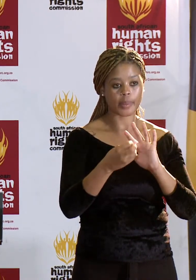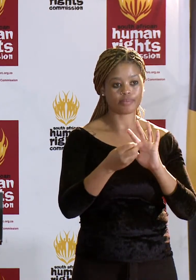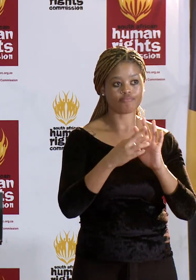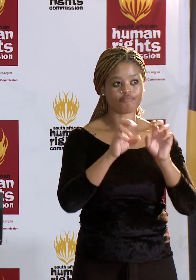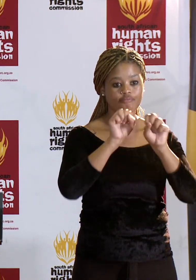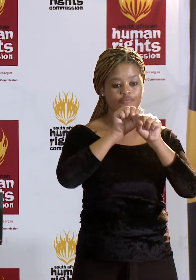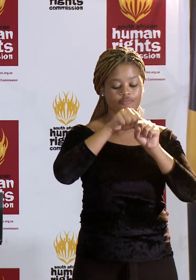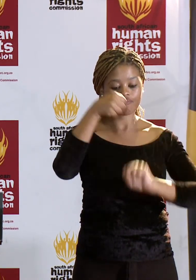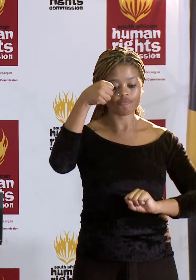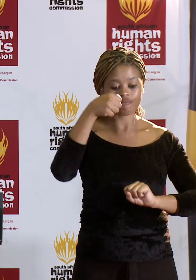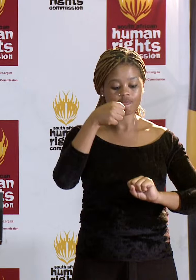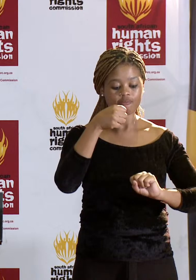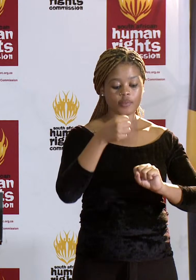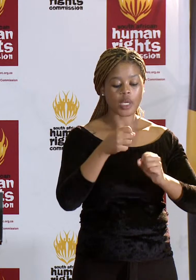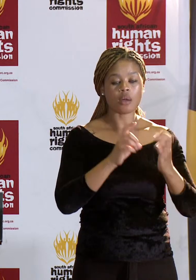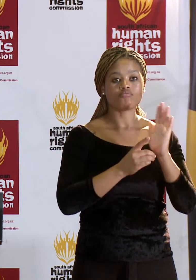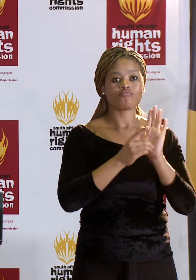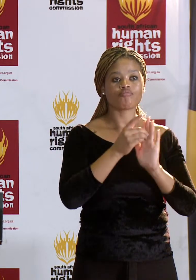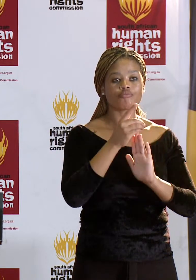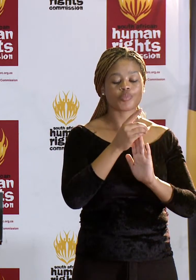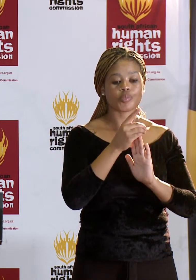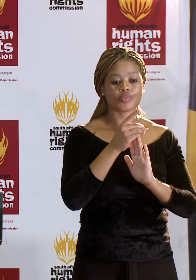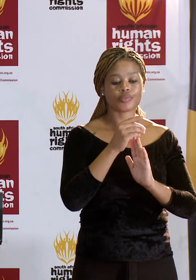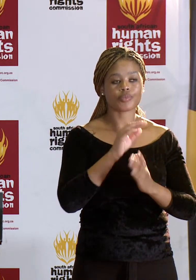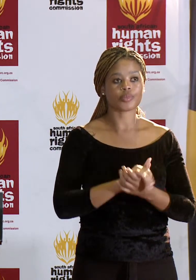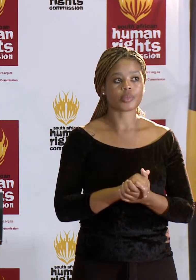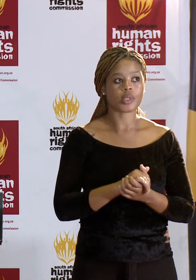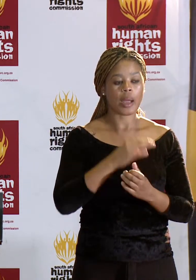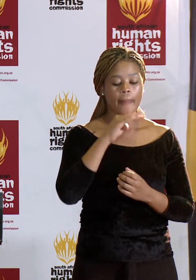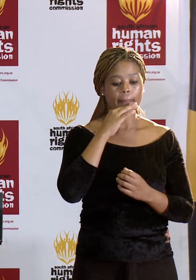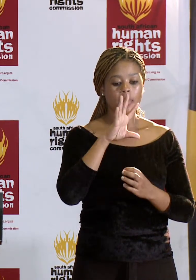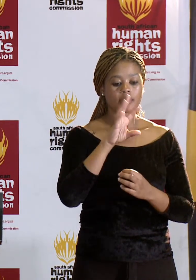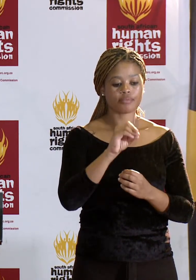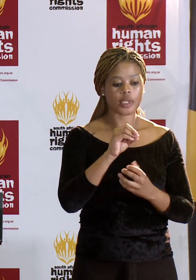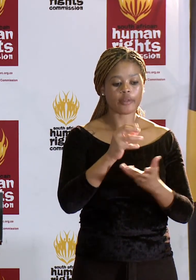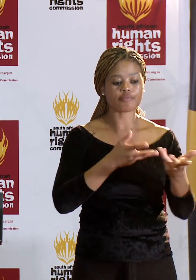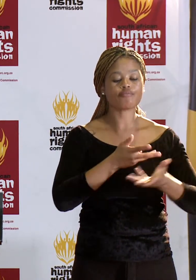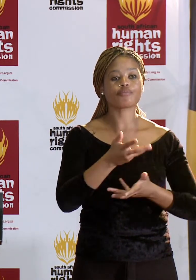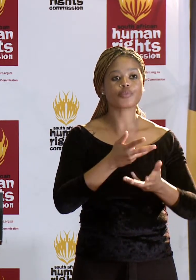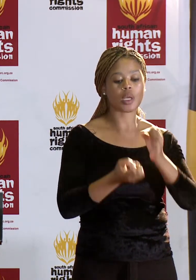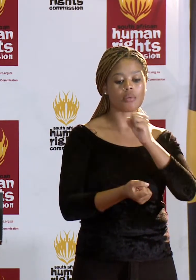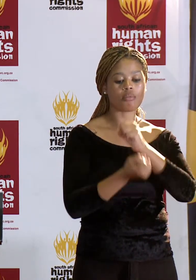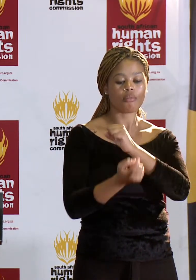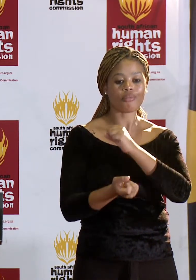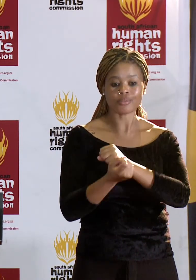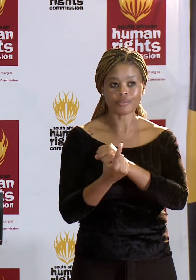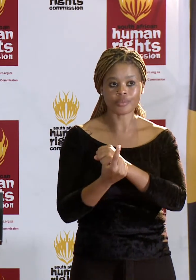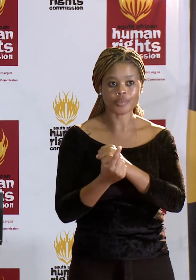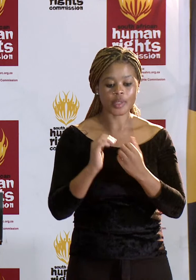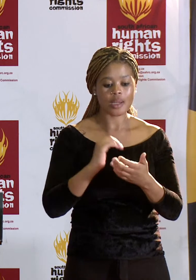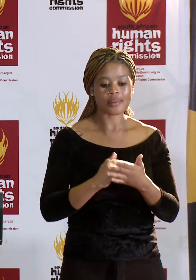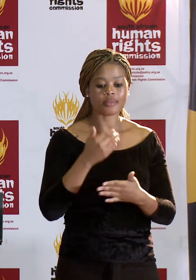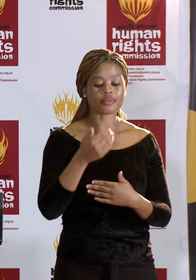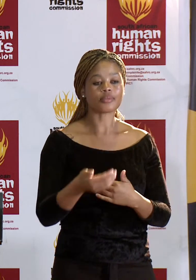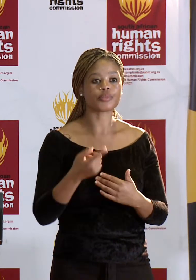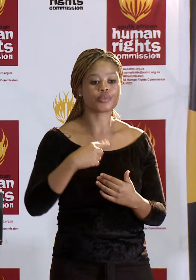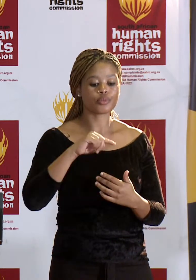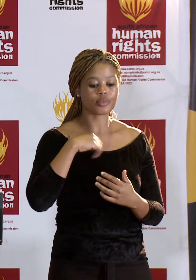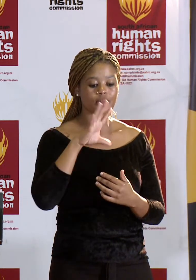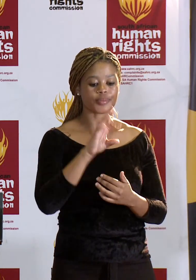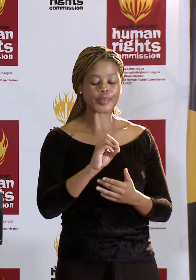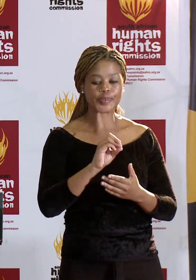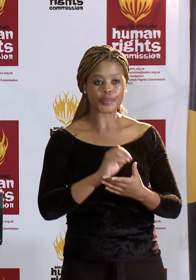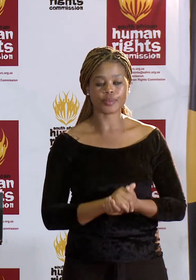developed by the Commission as a culmination of consultations that took place after we had